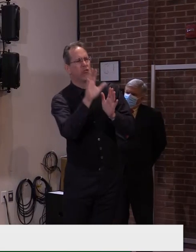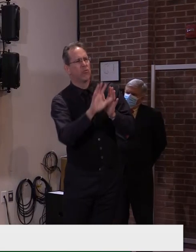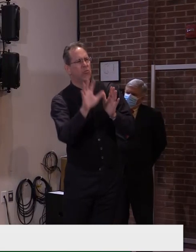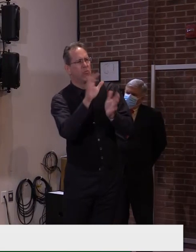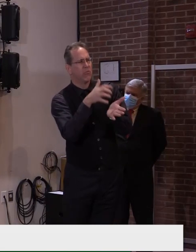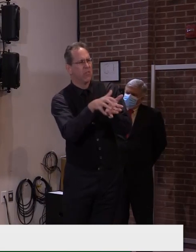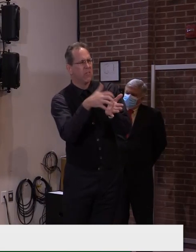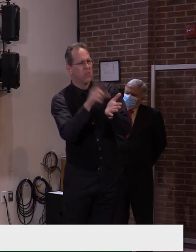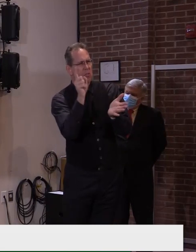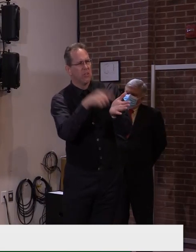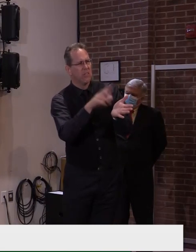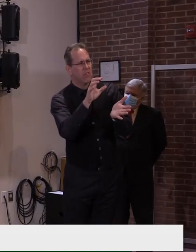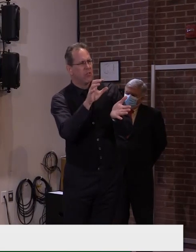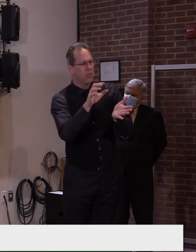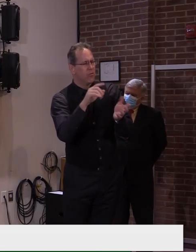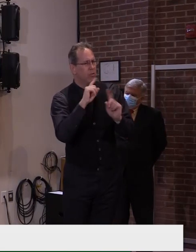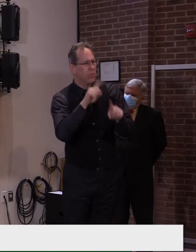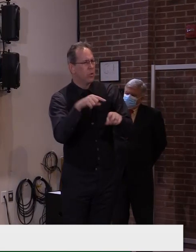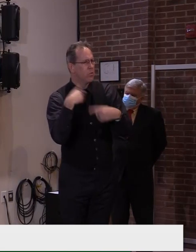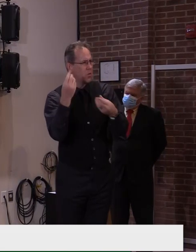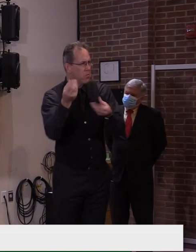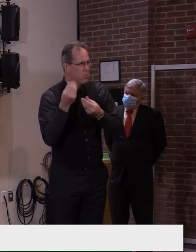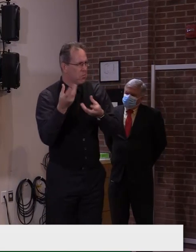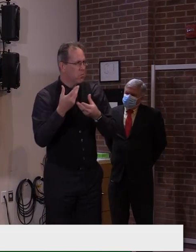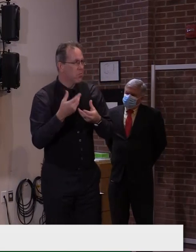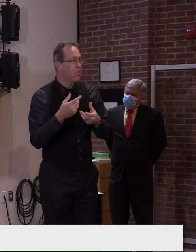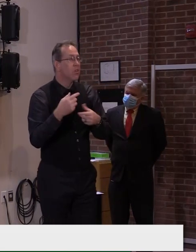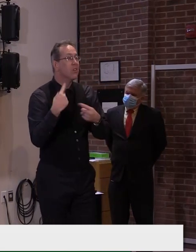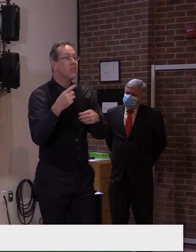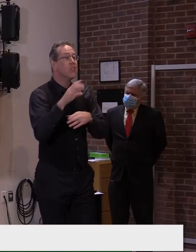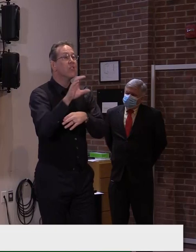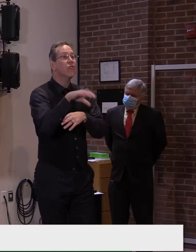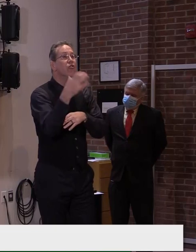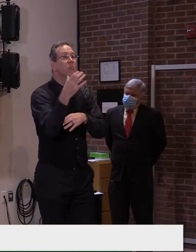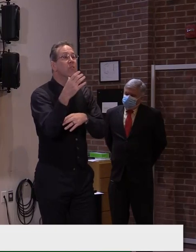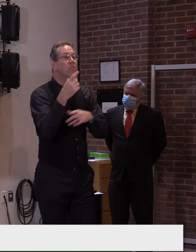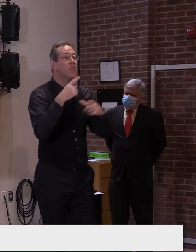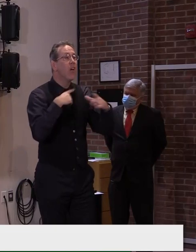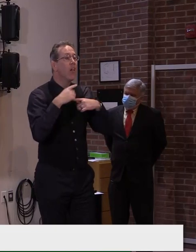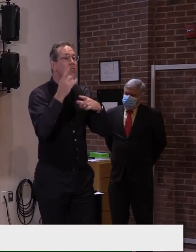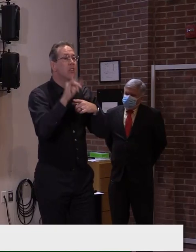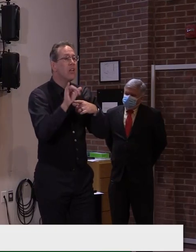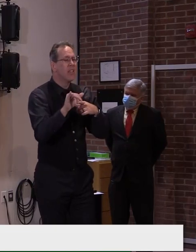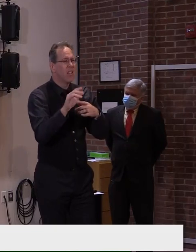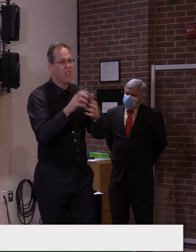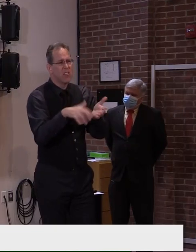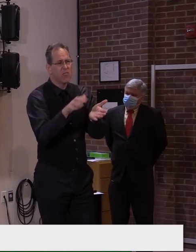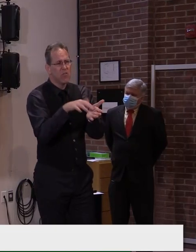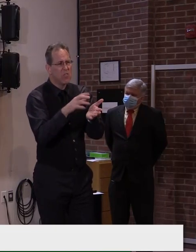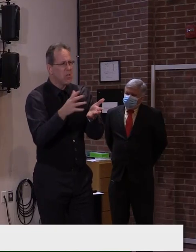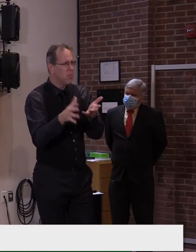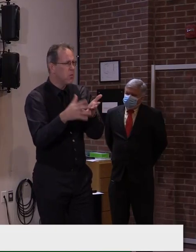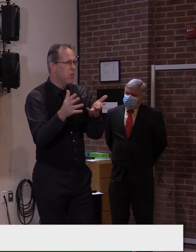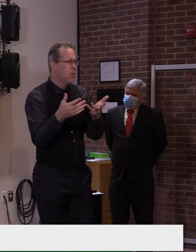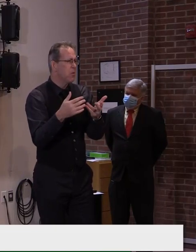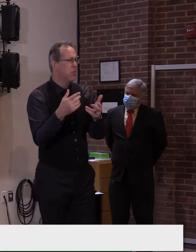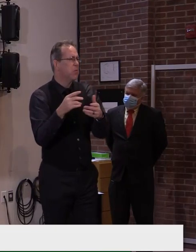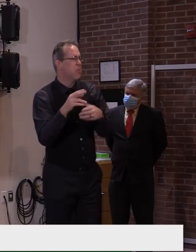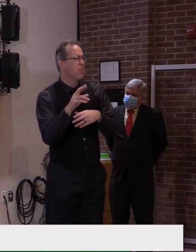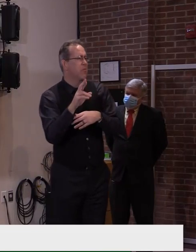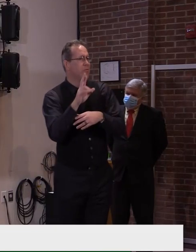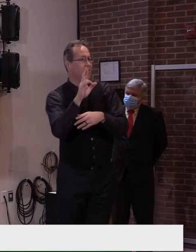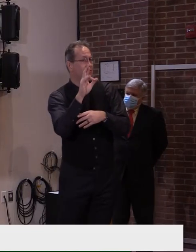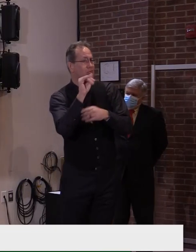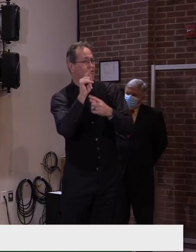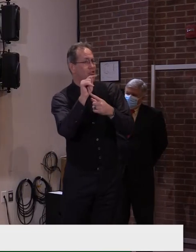about 900 of those. But that doesn't give you a rate, because to calculate a rate, you'd have to know